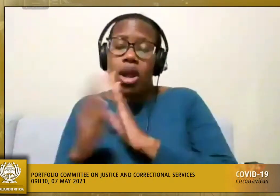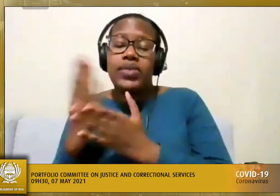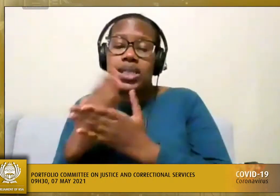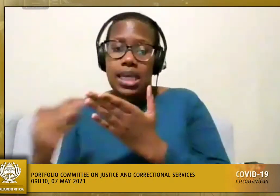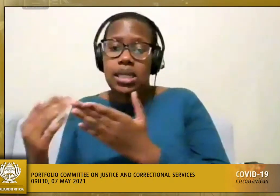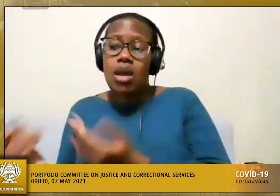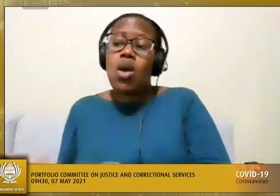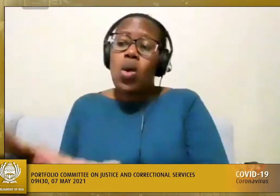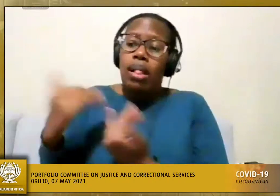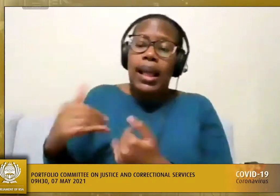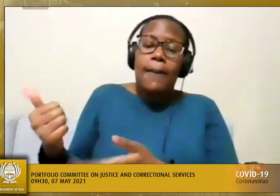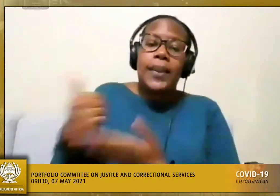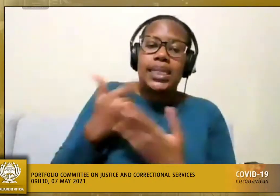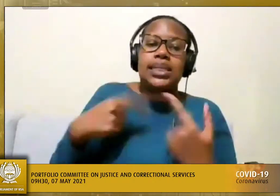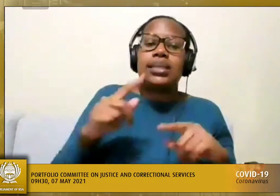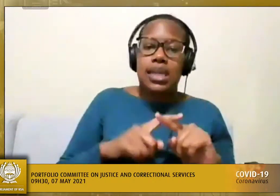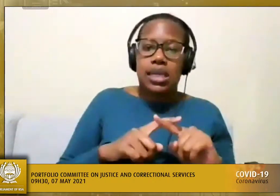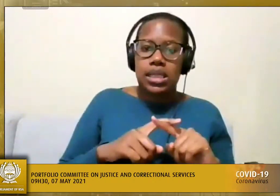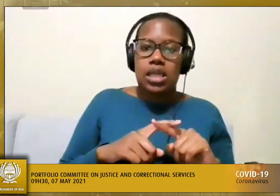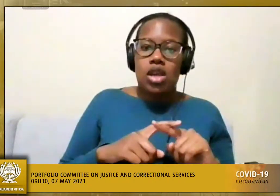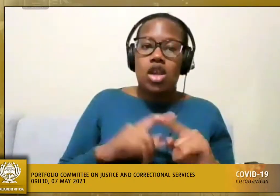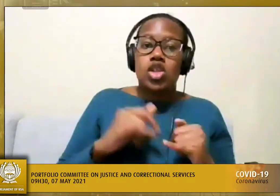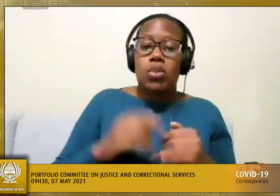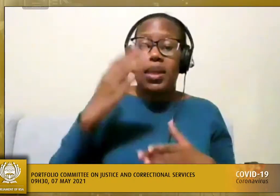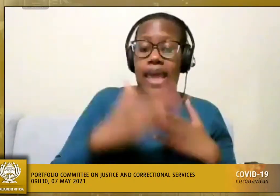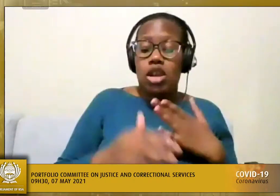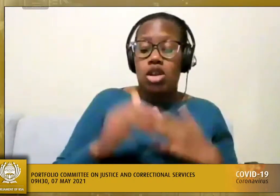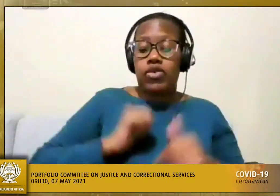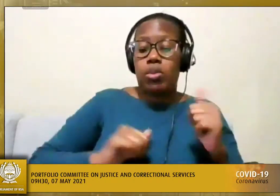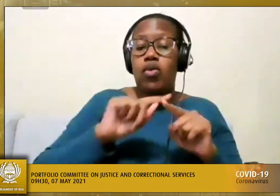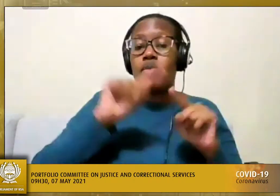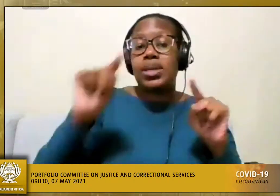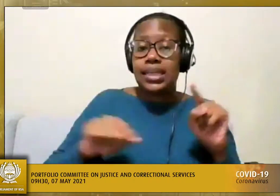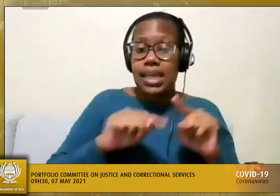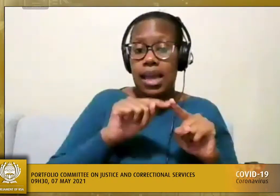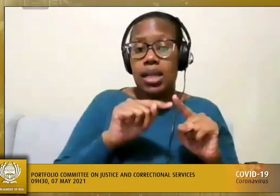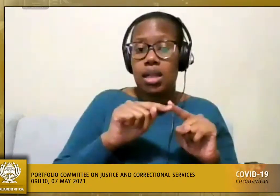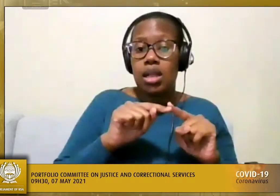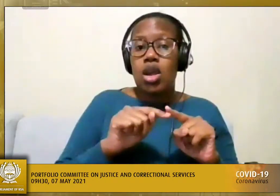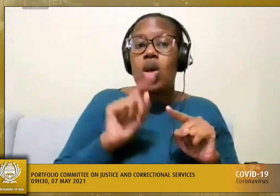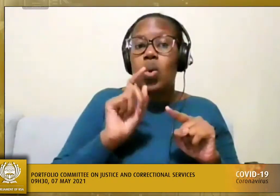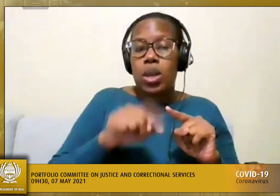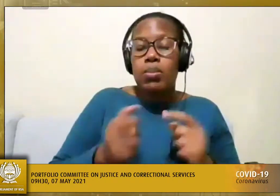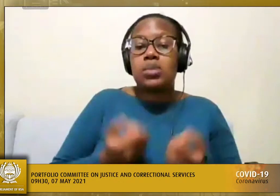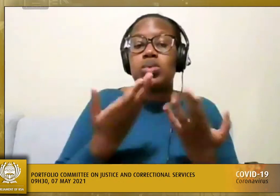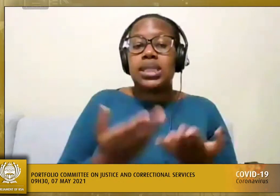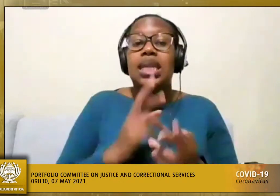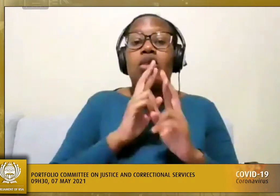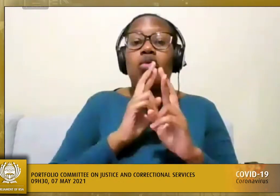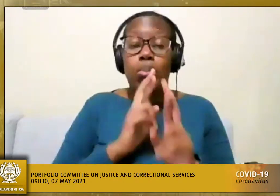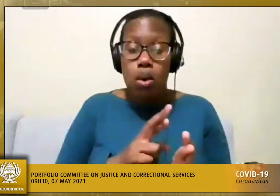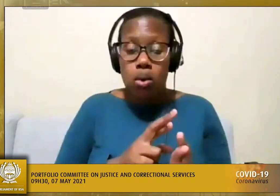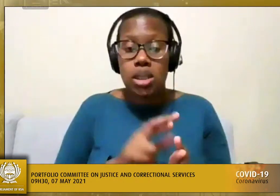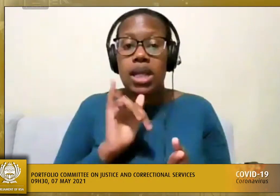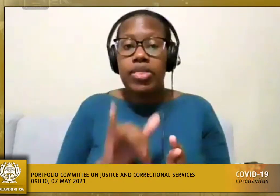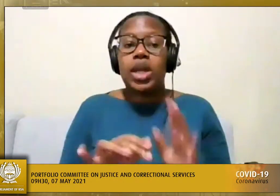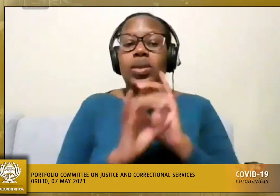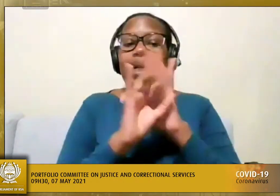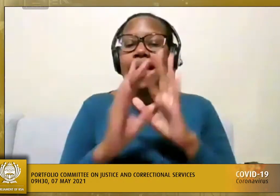come and assist us so that by the end of this Performance Cycle we must be presenting a report that can clearly account